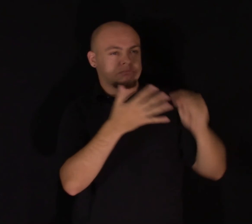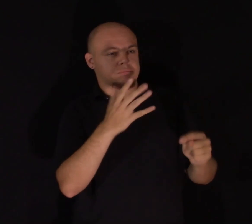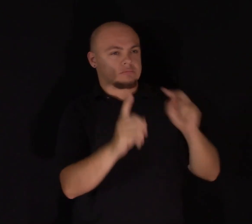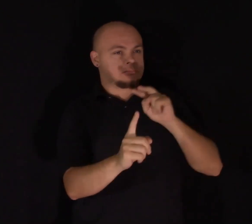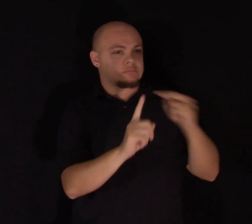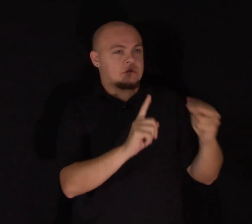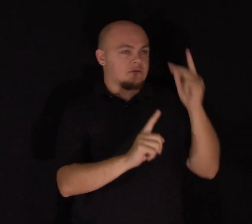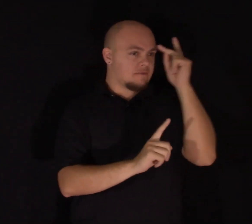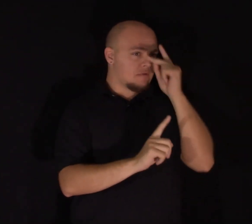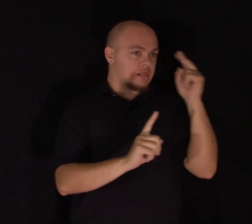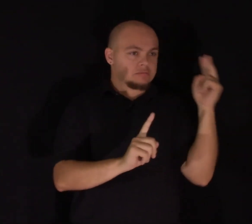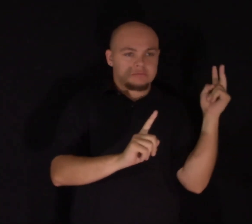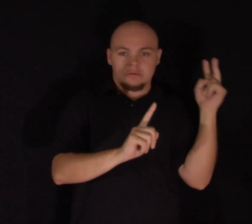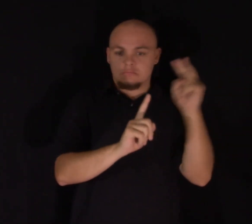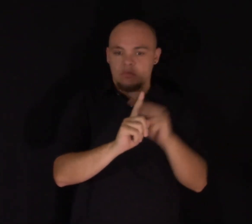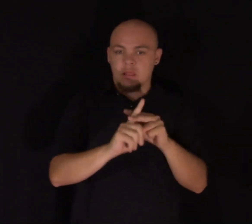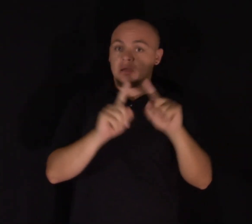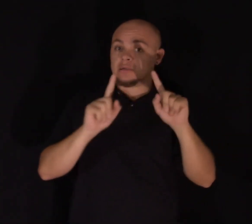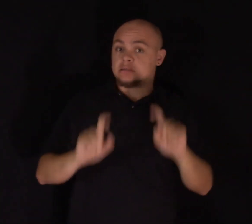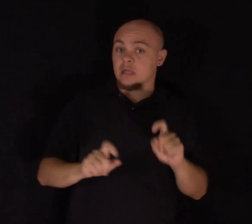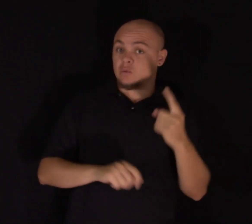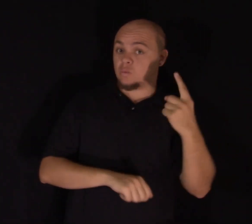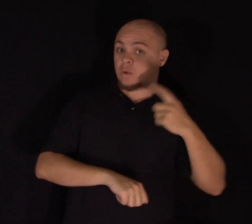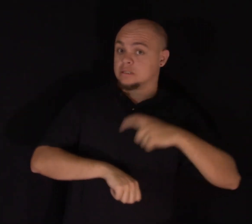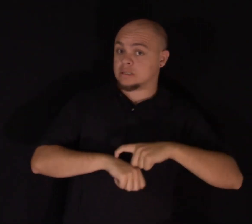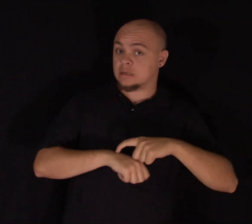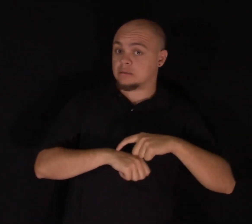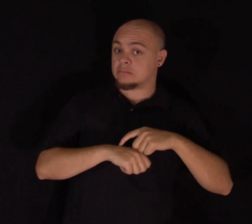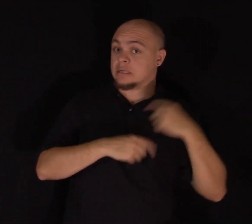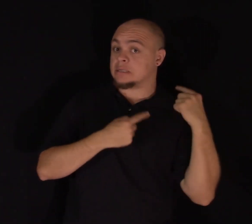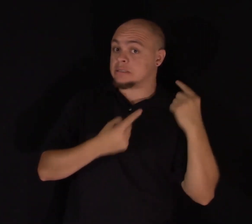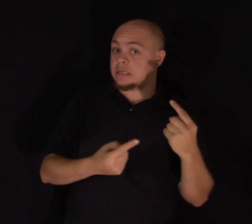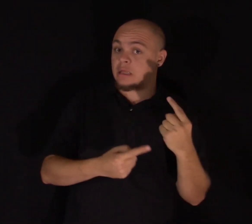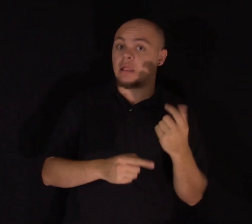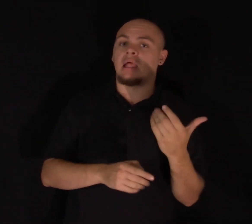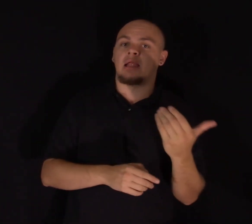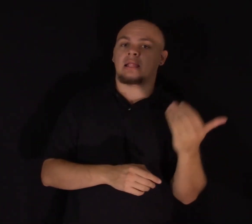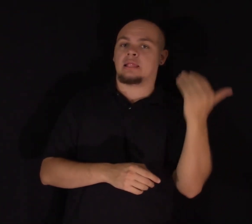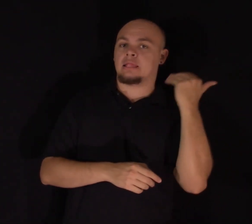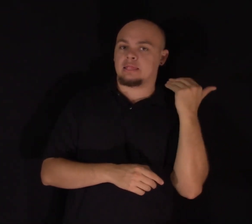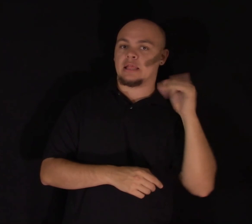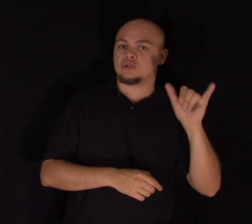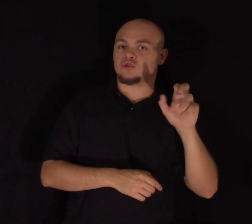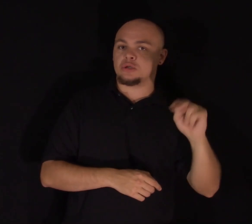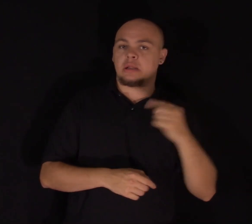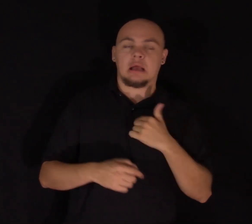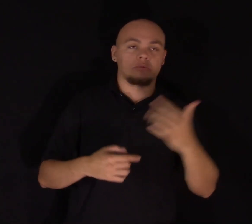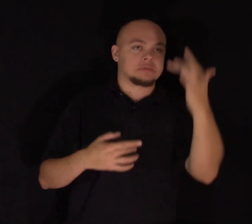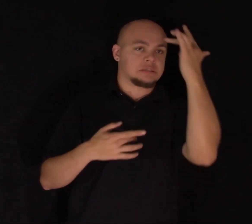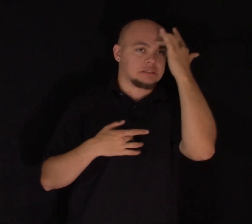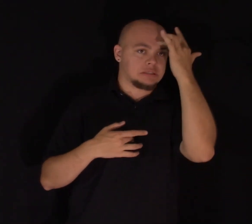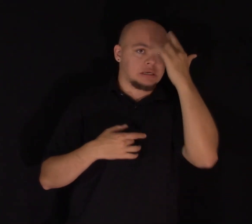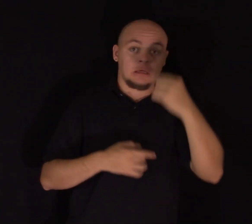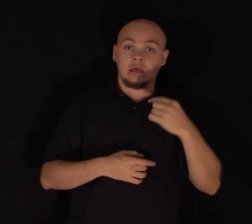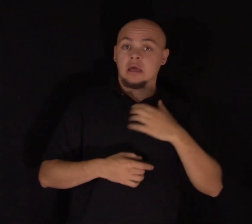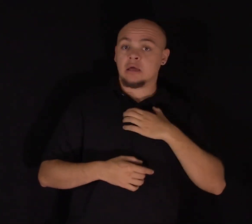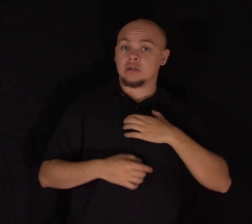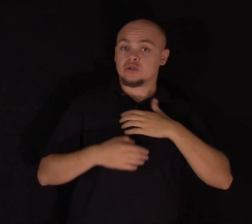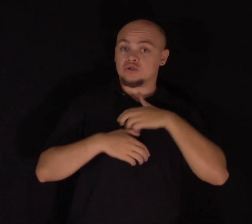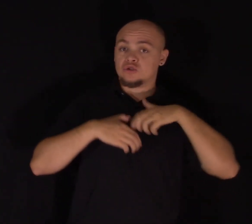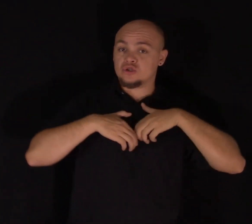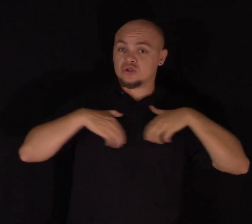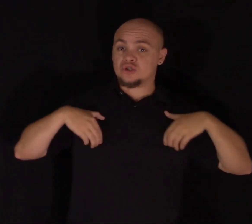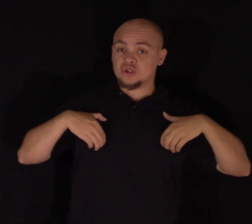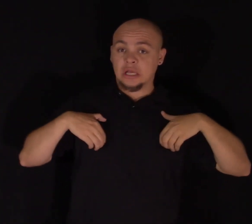my philosophy to the test at one time until last January. I was pretty sick, I had a chest cold, and I was in the hospital